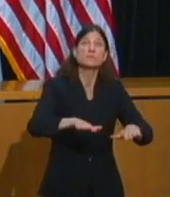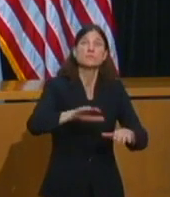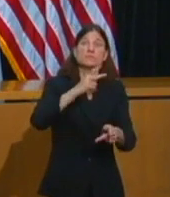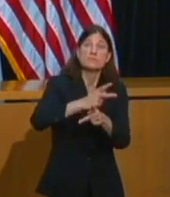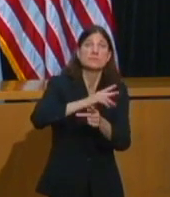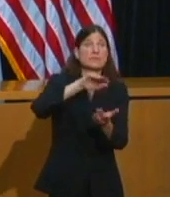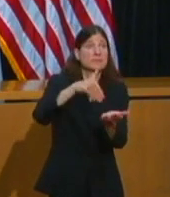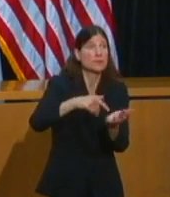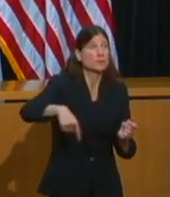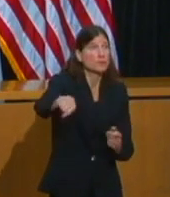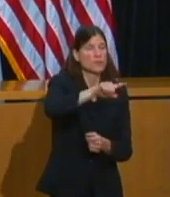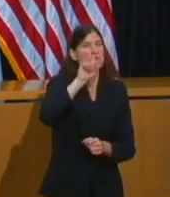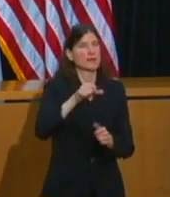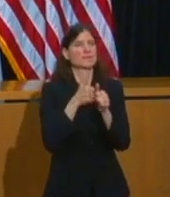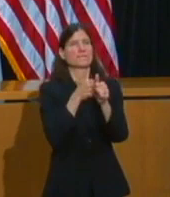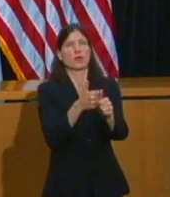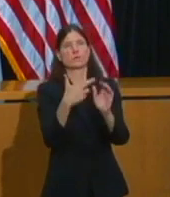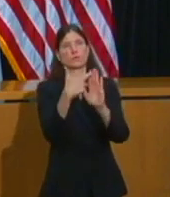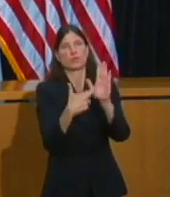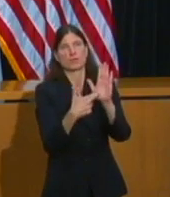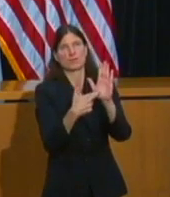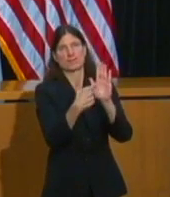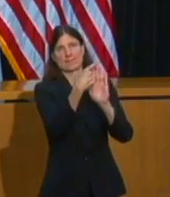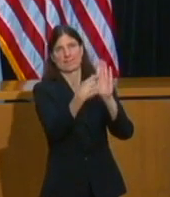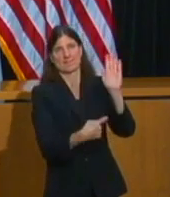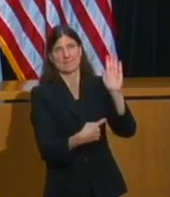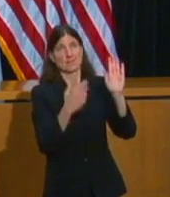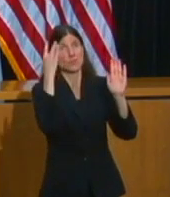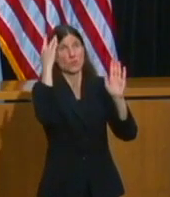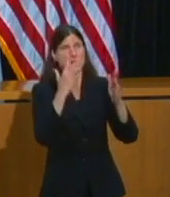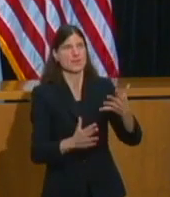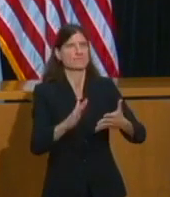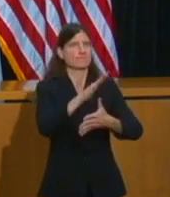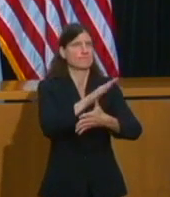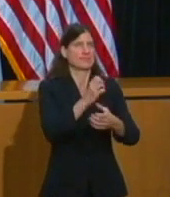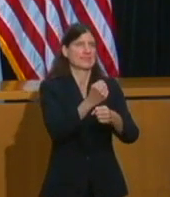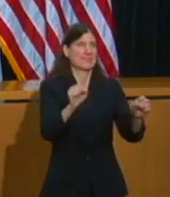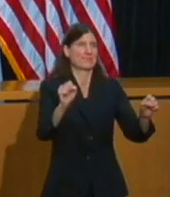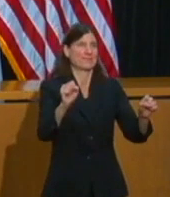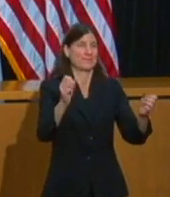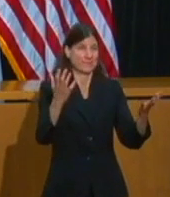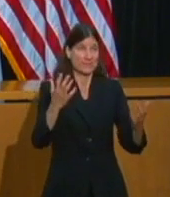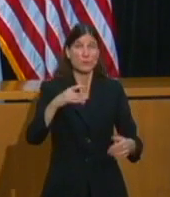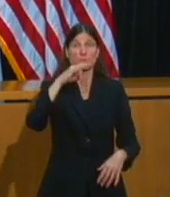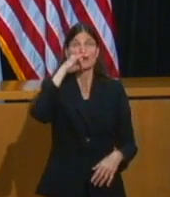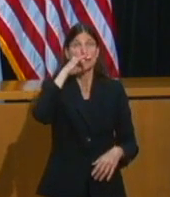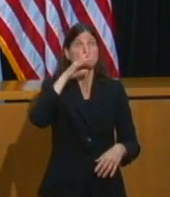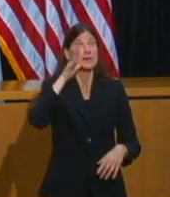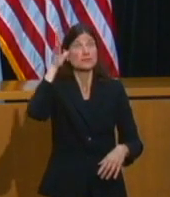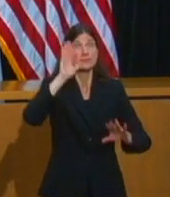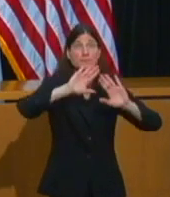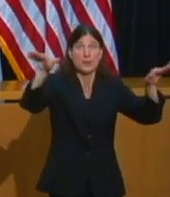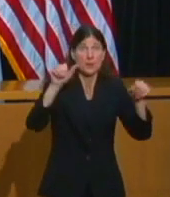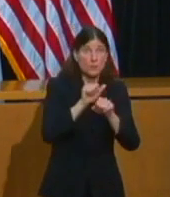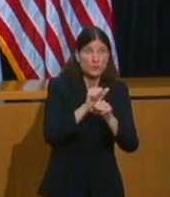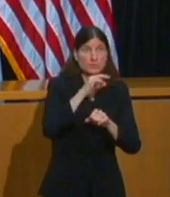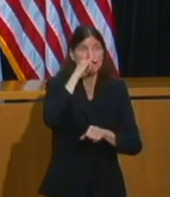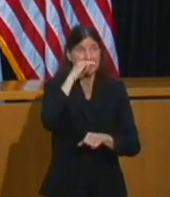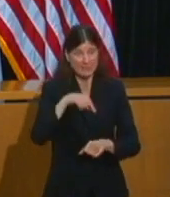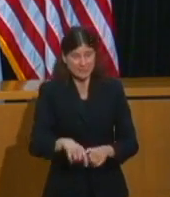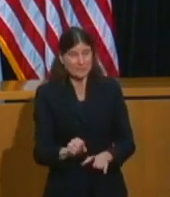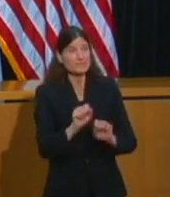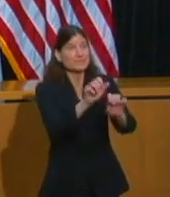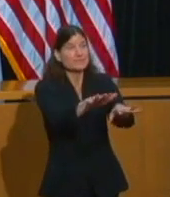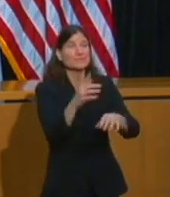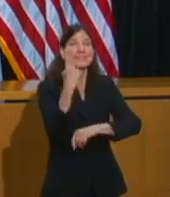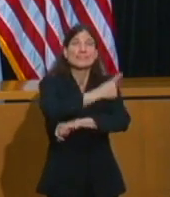Commonwealth safe and find our new normal. Childcare will look different. And as a former